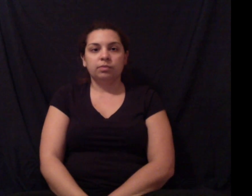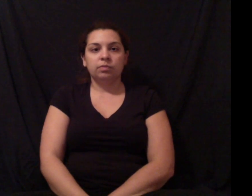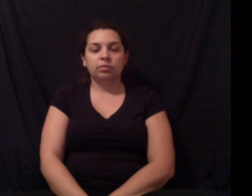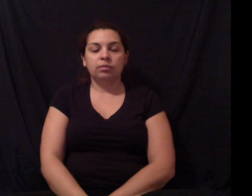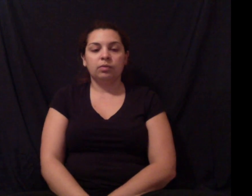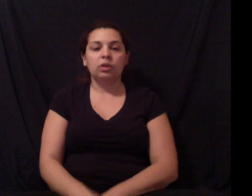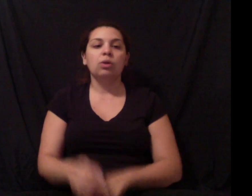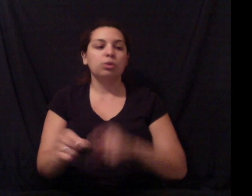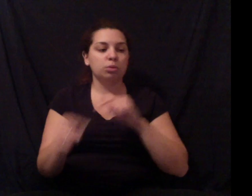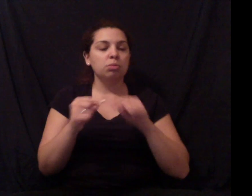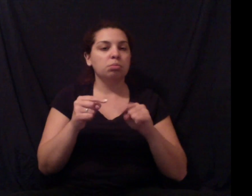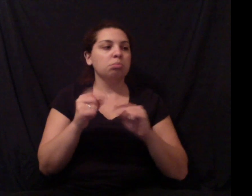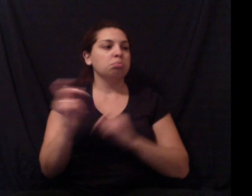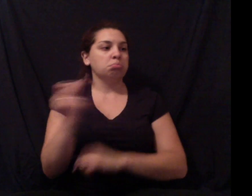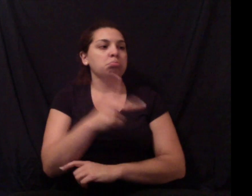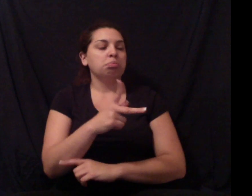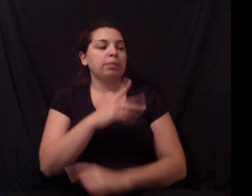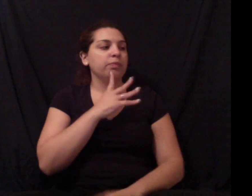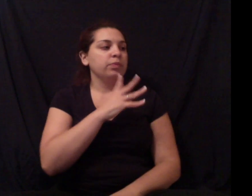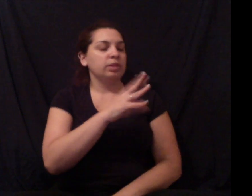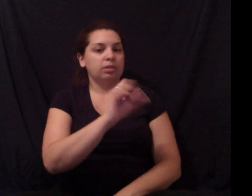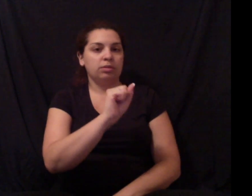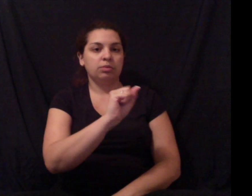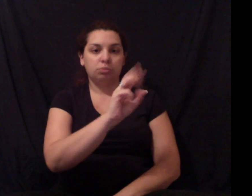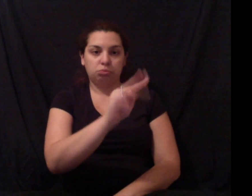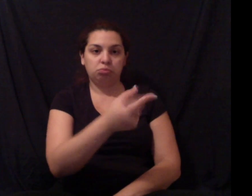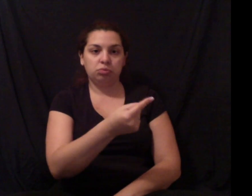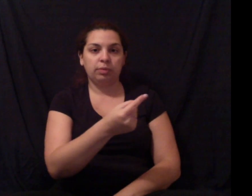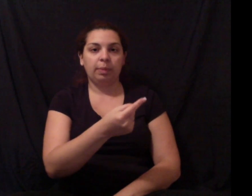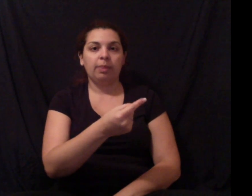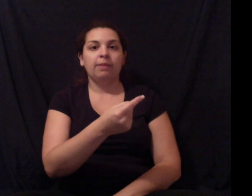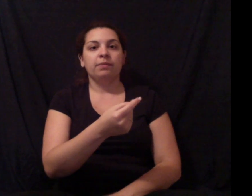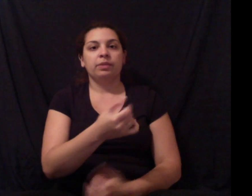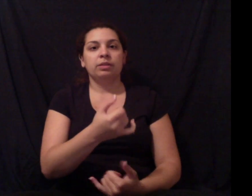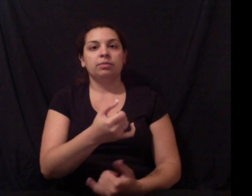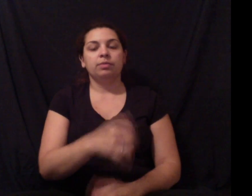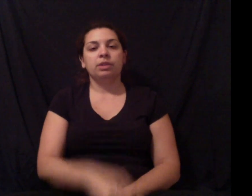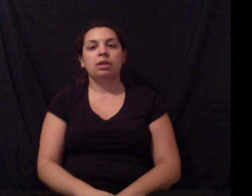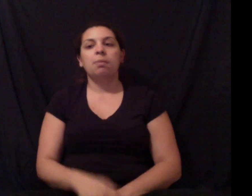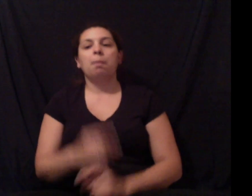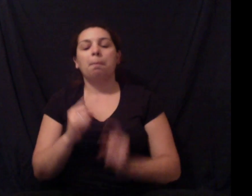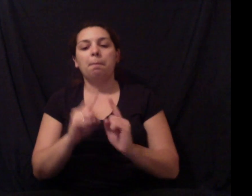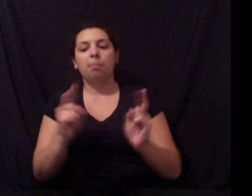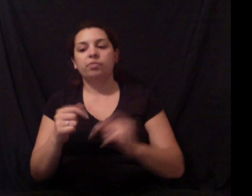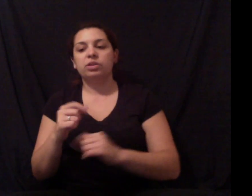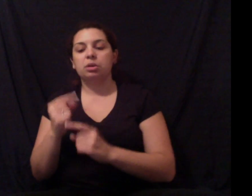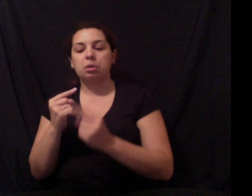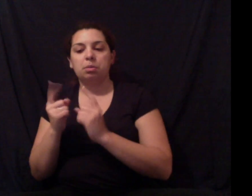We're going to go back and talk to Smooth a little bit more, but before we do, I wanted to take a minute to talk about Squarespace.